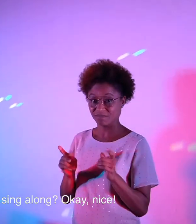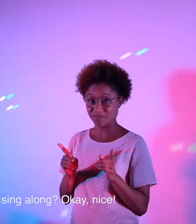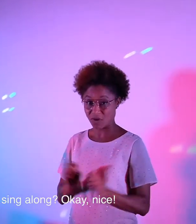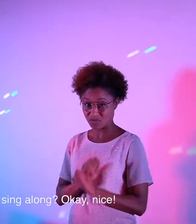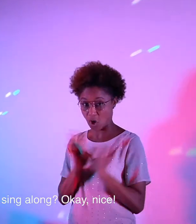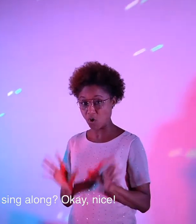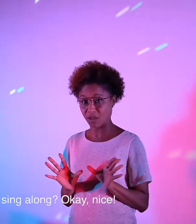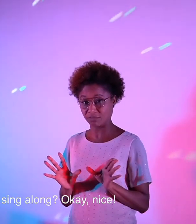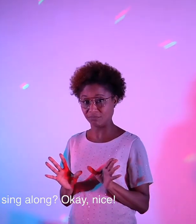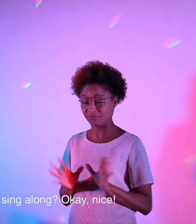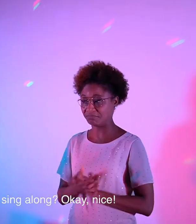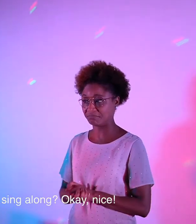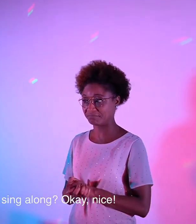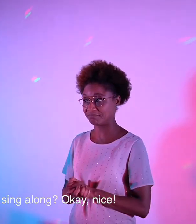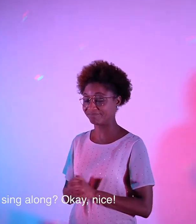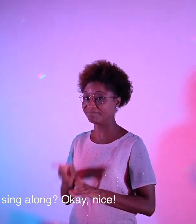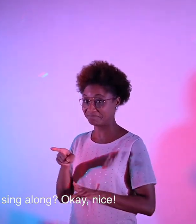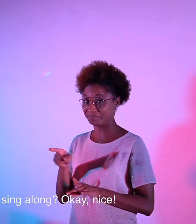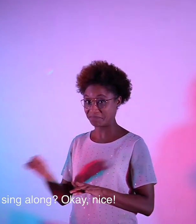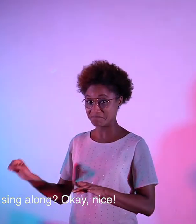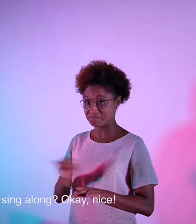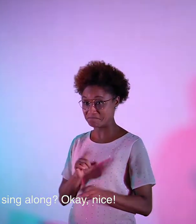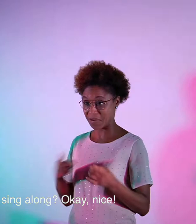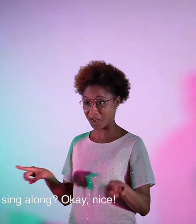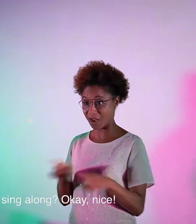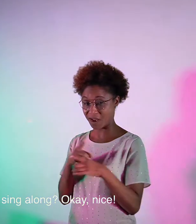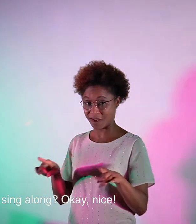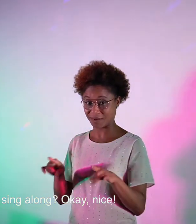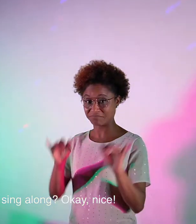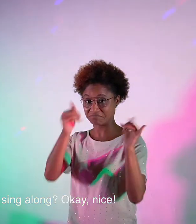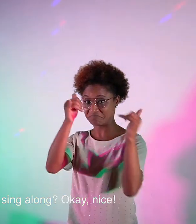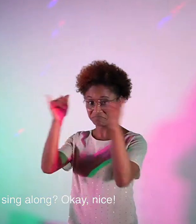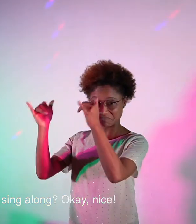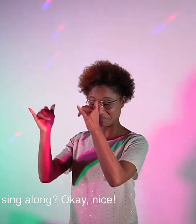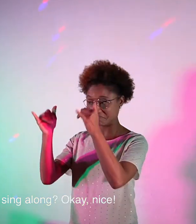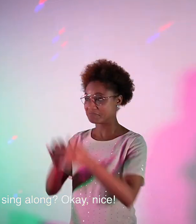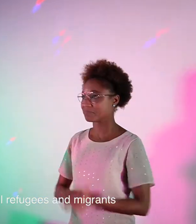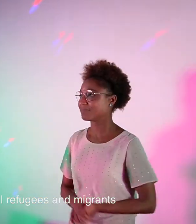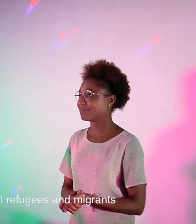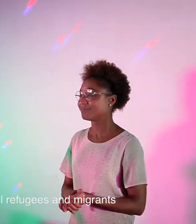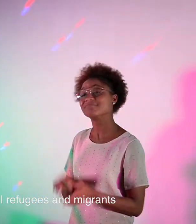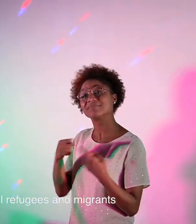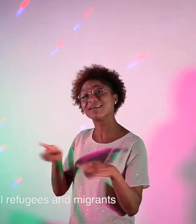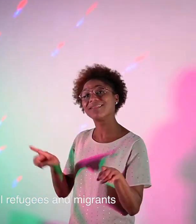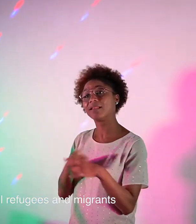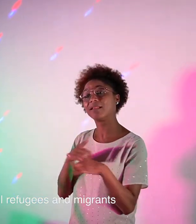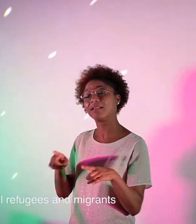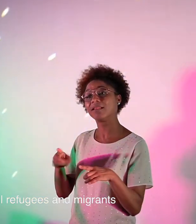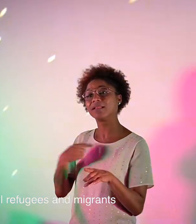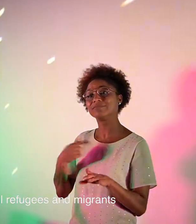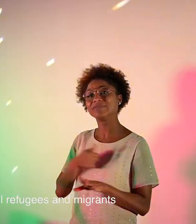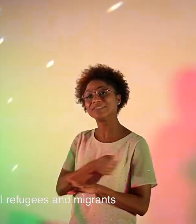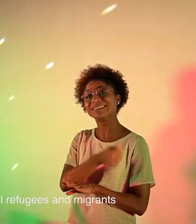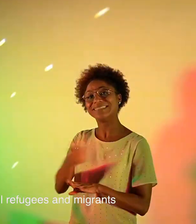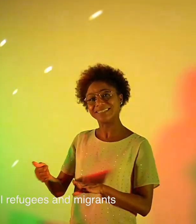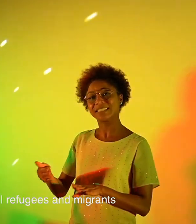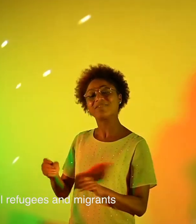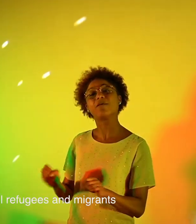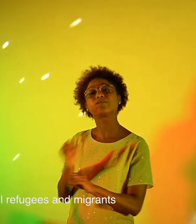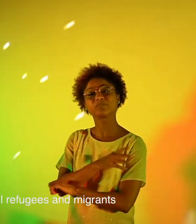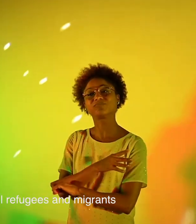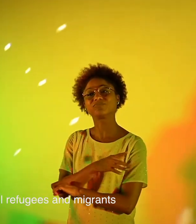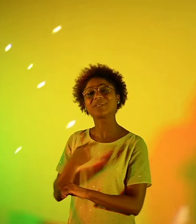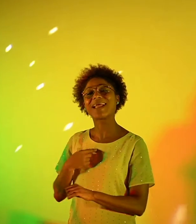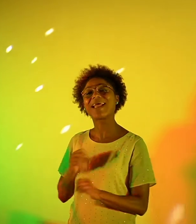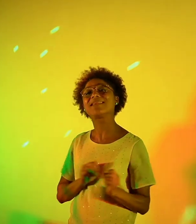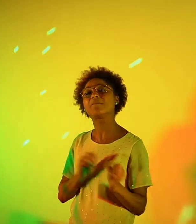clear? You're gonna sing along? Okay, nice. This song is dedicated to all refugees and